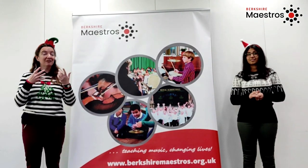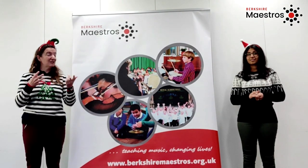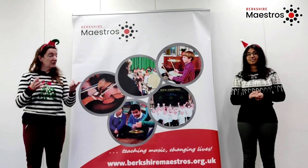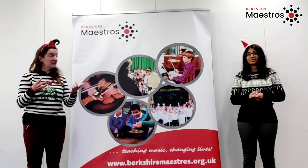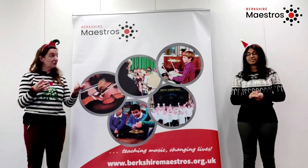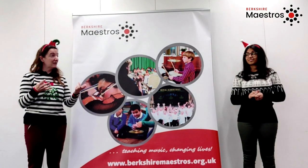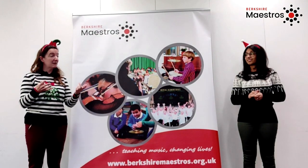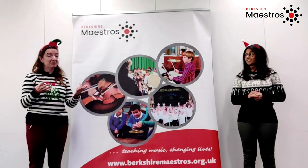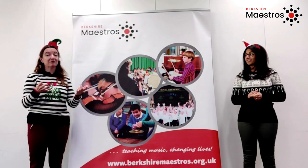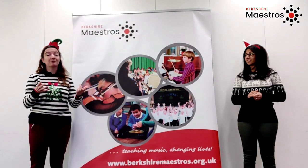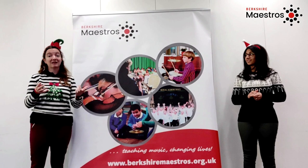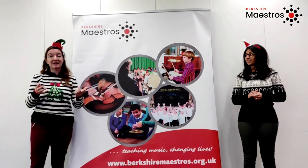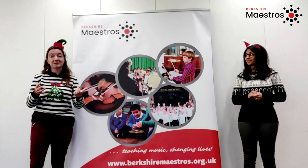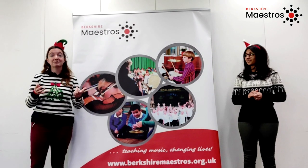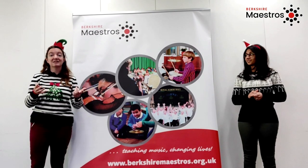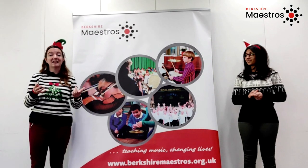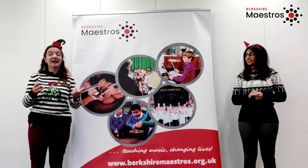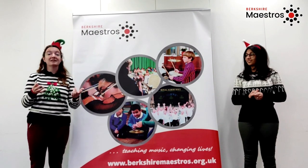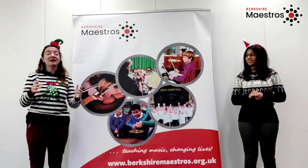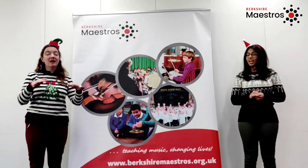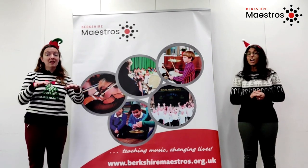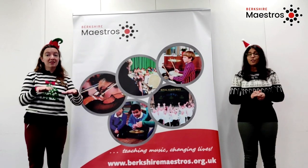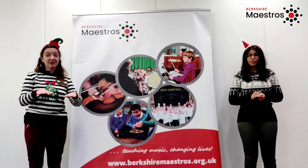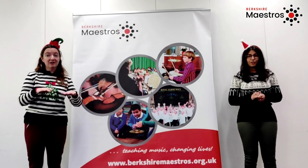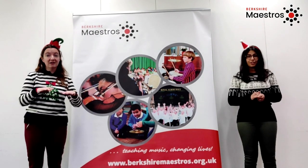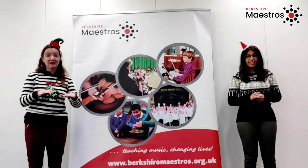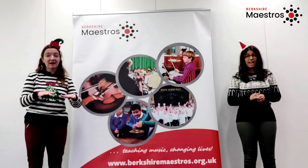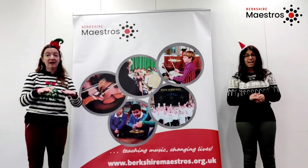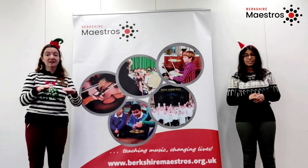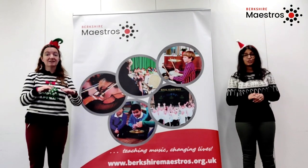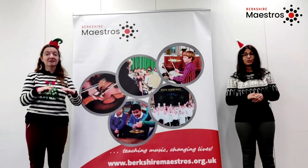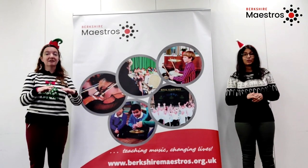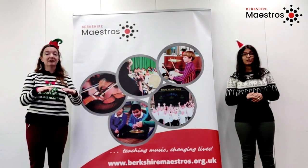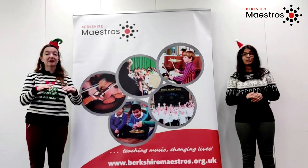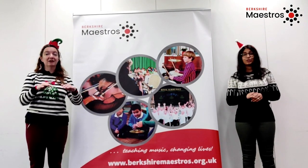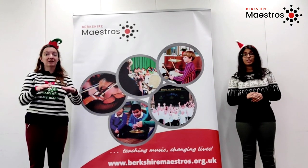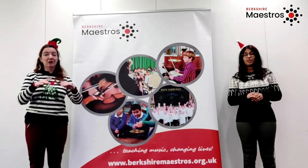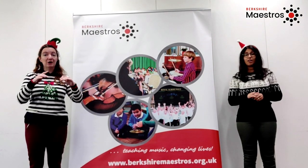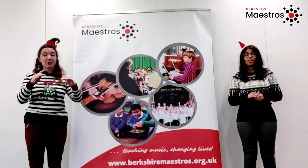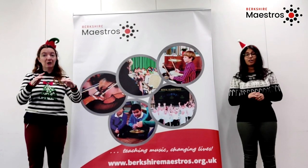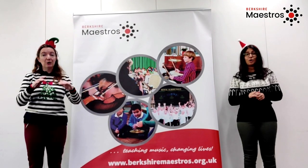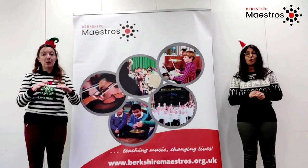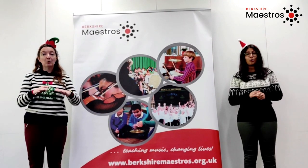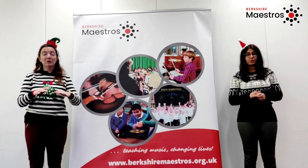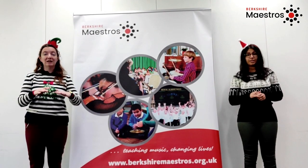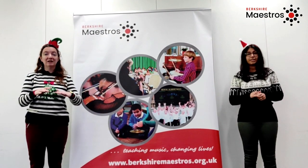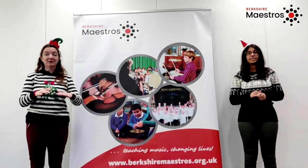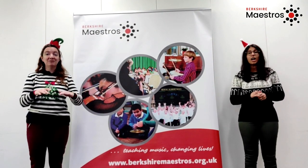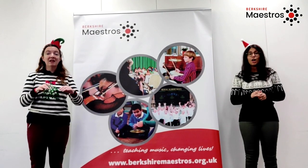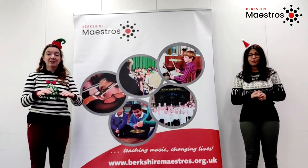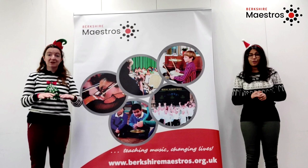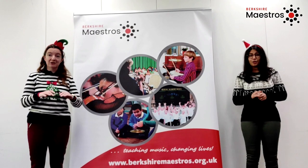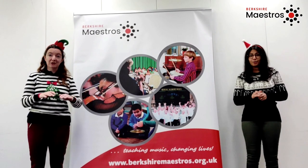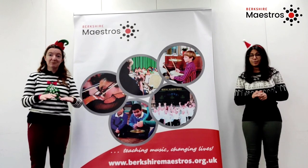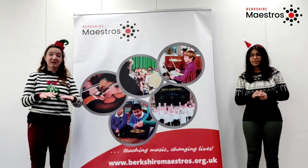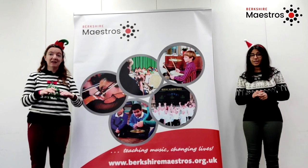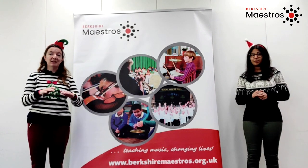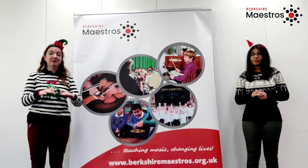Okay, so let's try that bit from the cat already. And the cattle are lowing, the baby